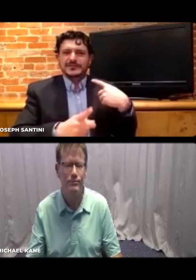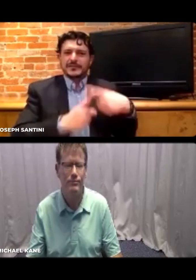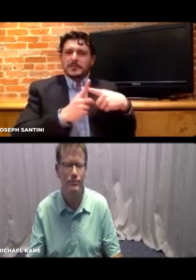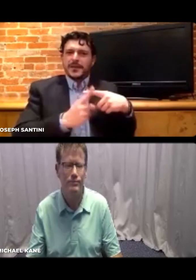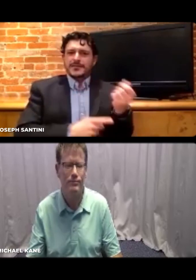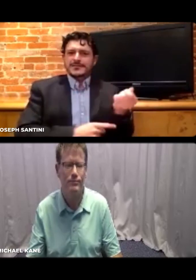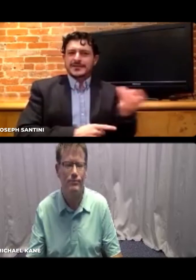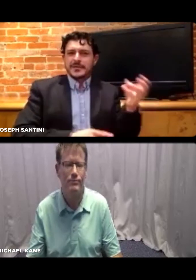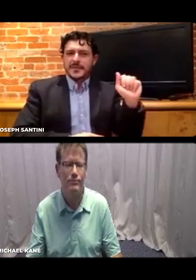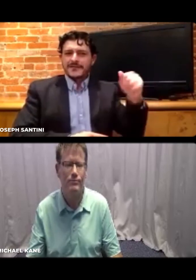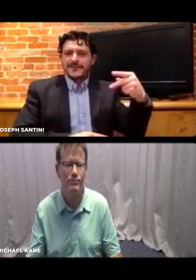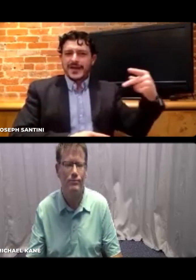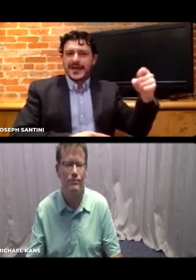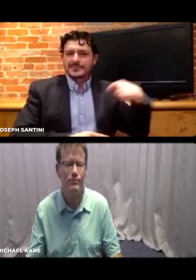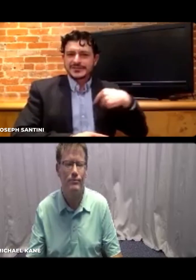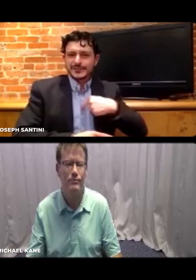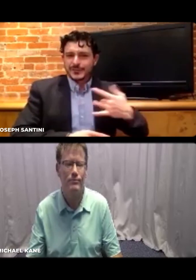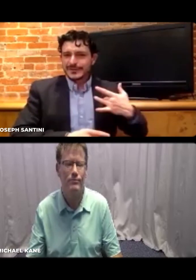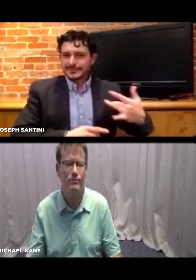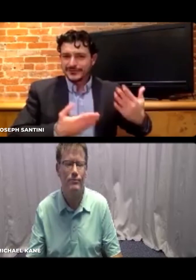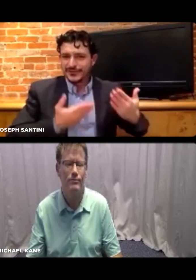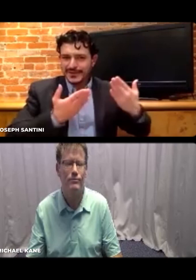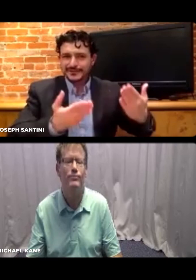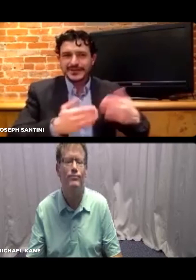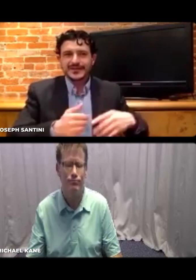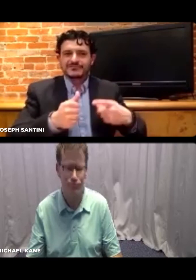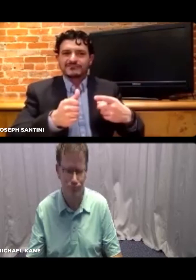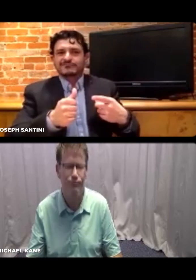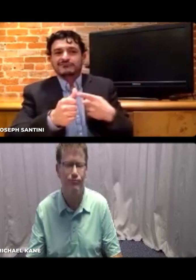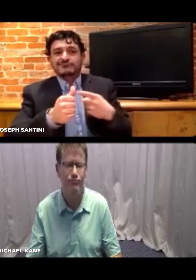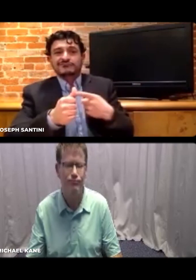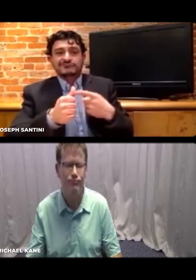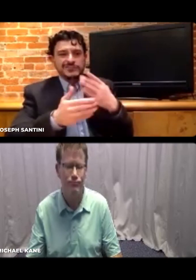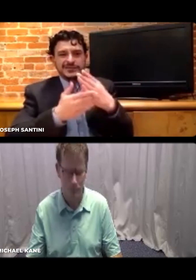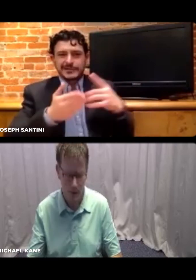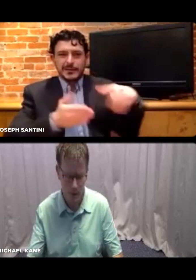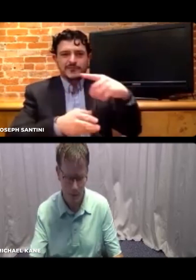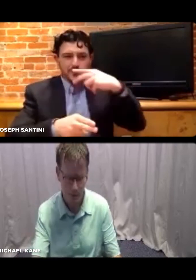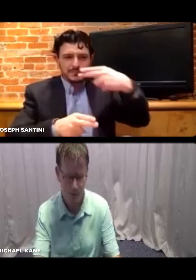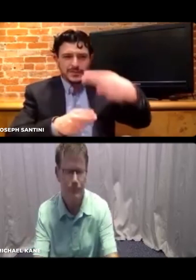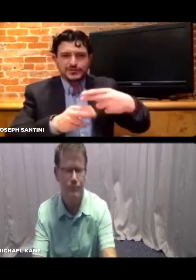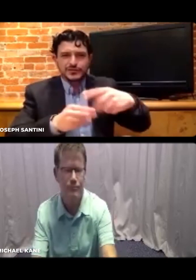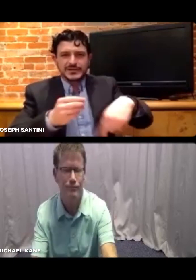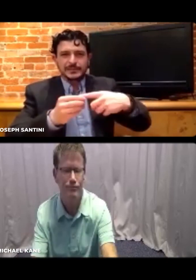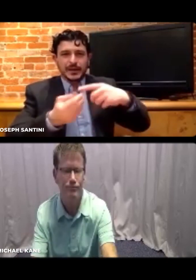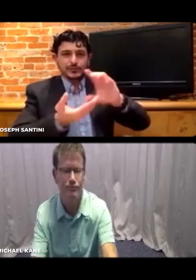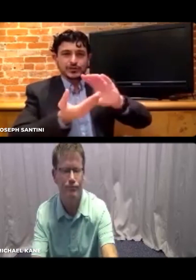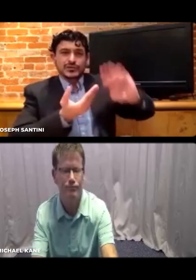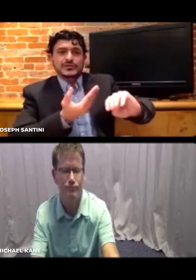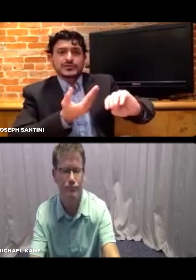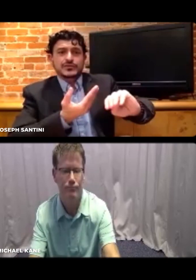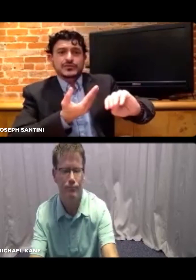We have some apps listed that we typically use. Now, some had asked about curriculum,